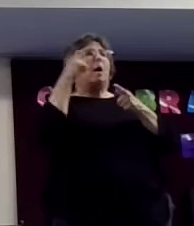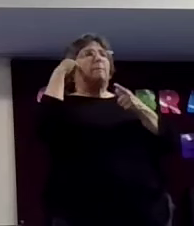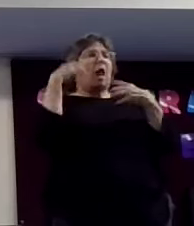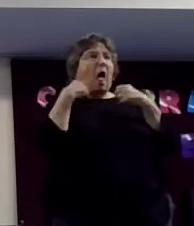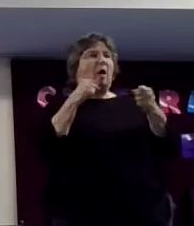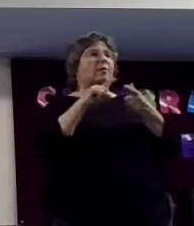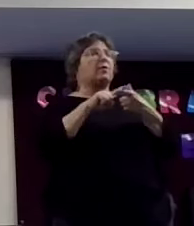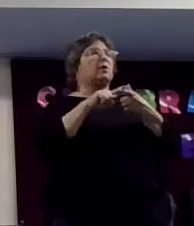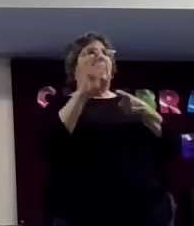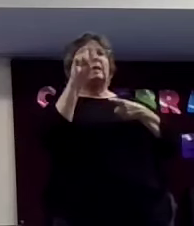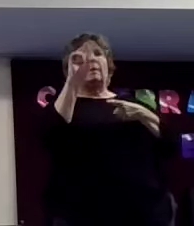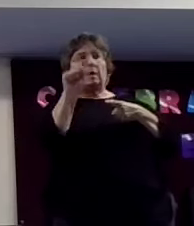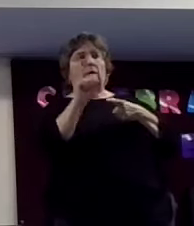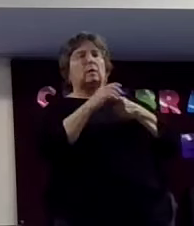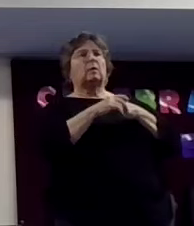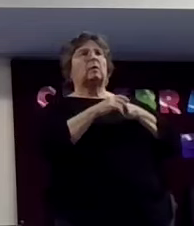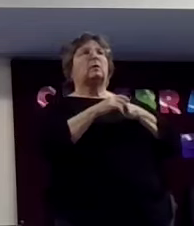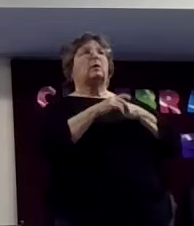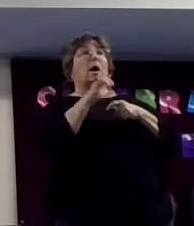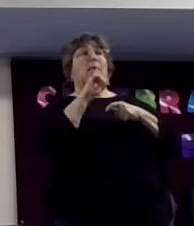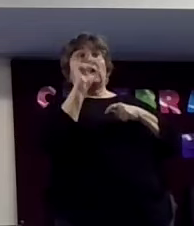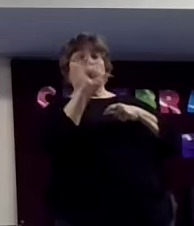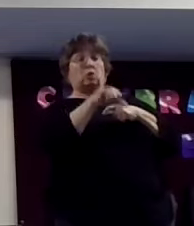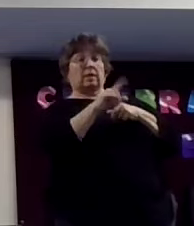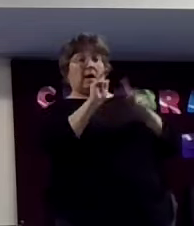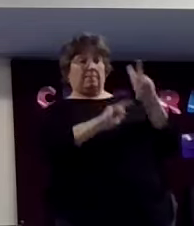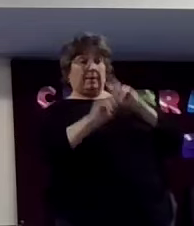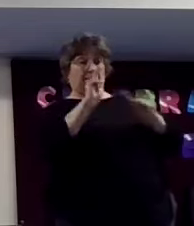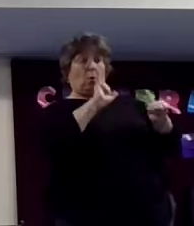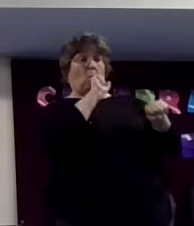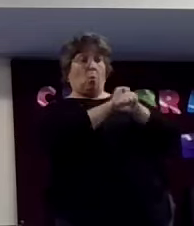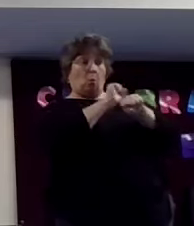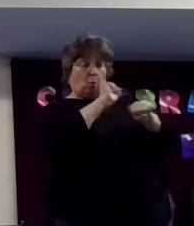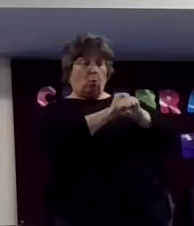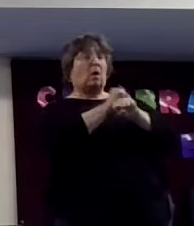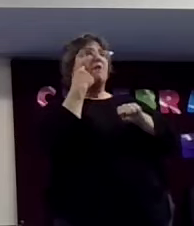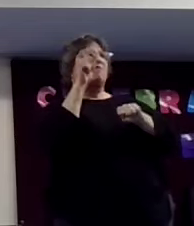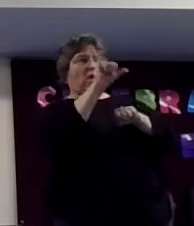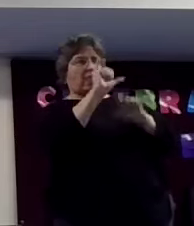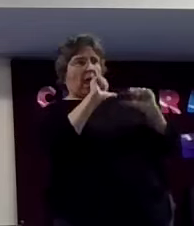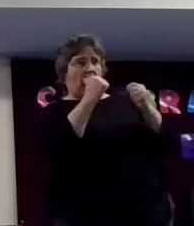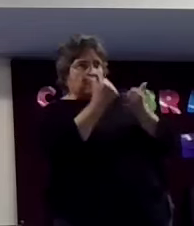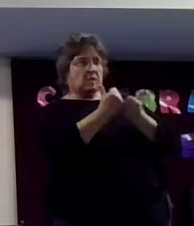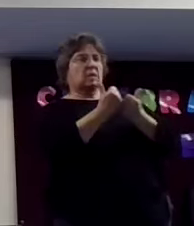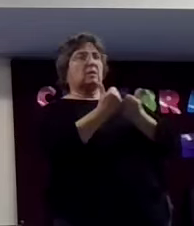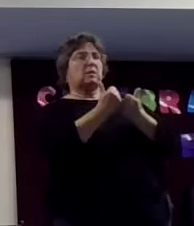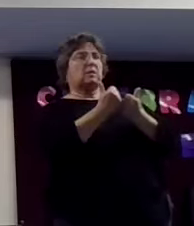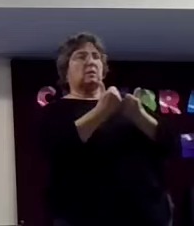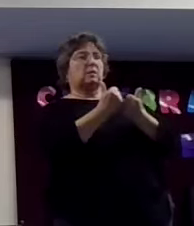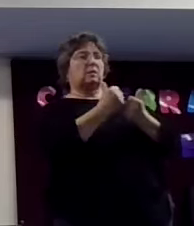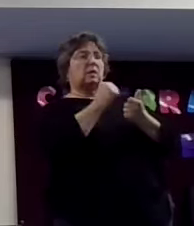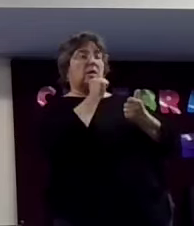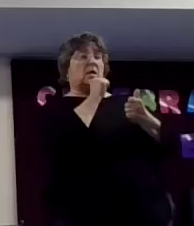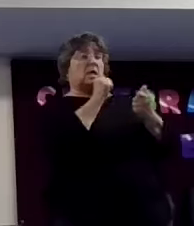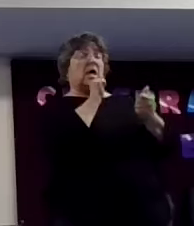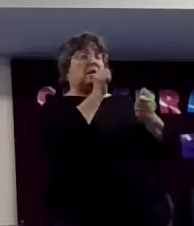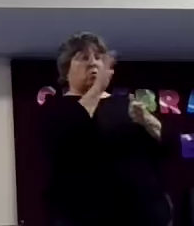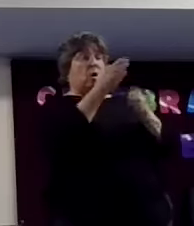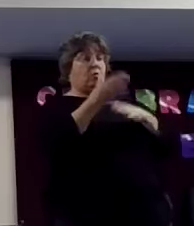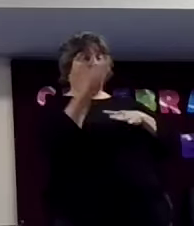health or disabilities, to make sure that the people who work for these agencies, indirectly through